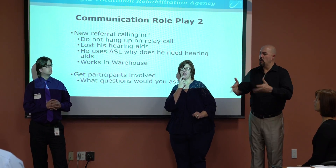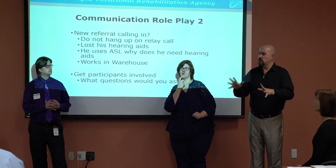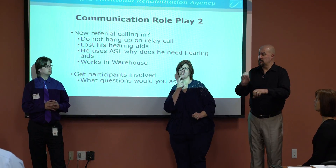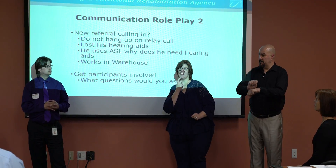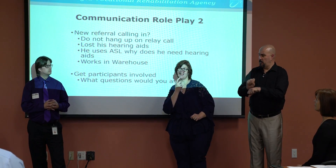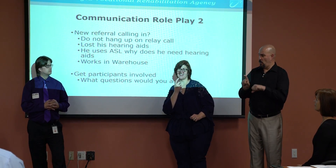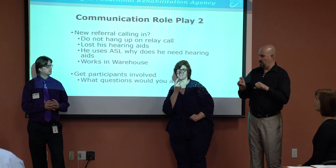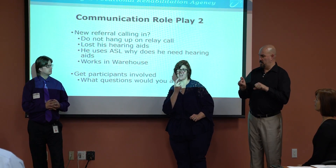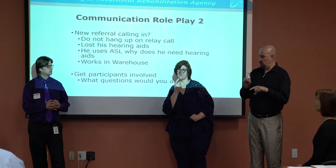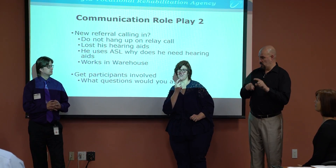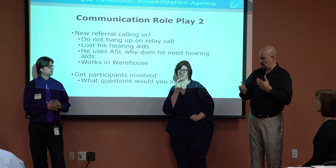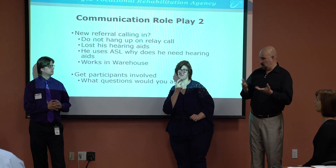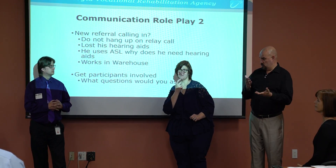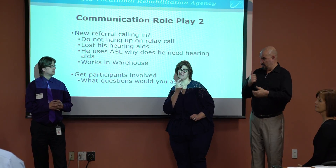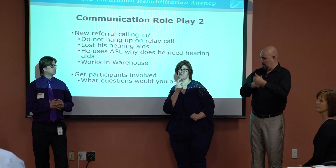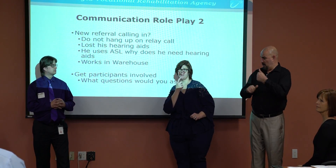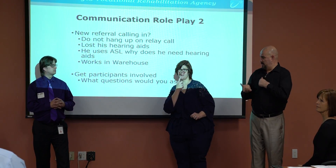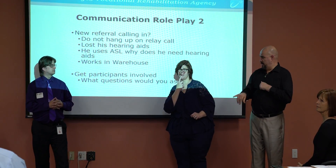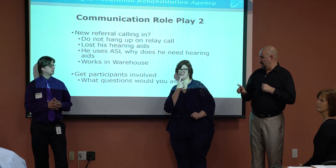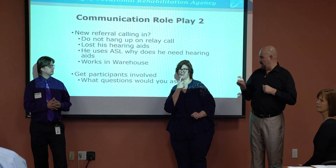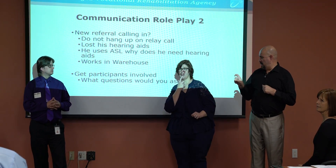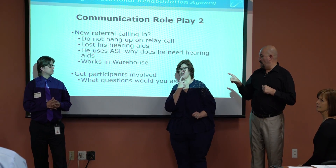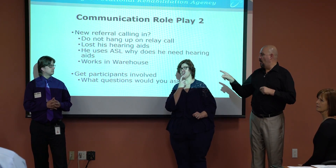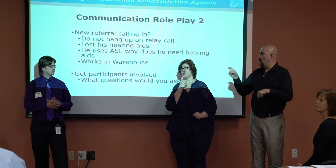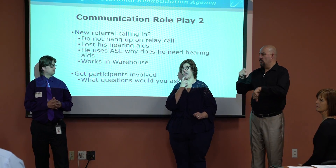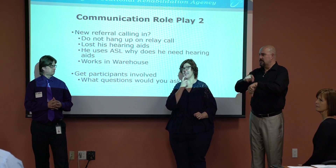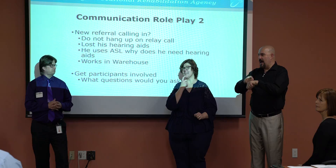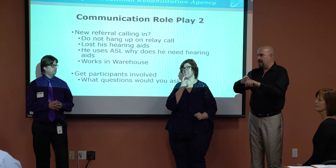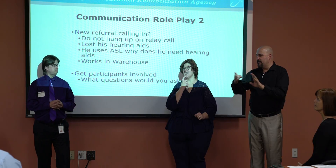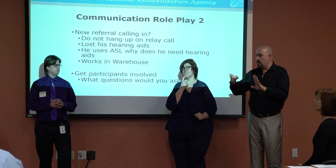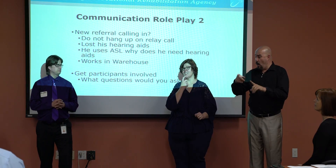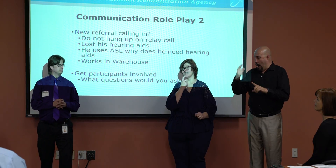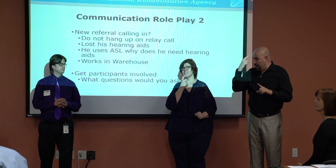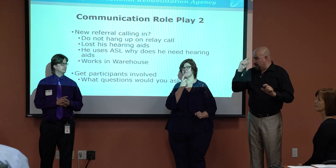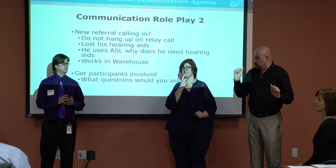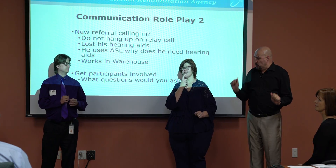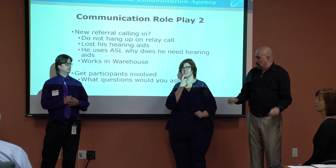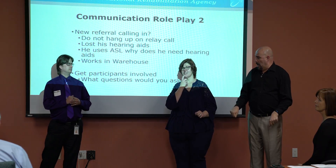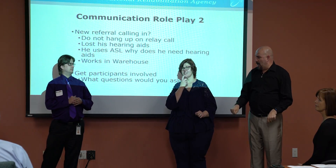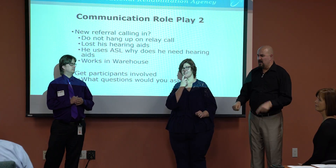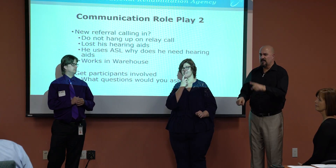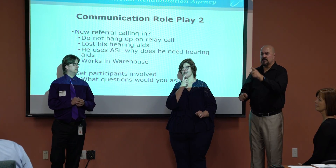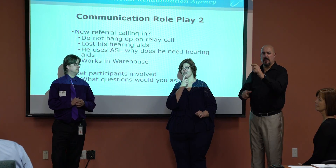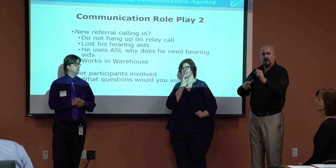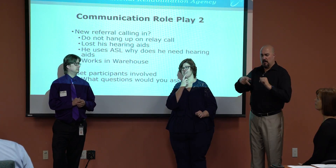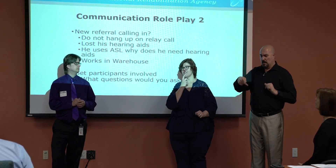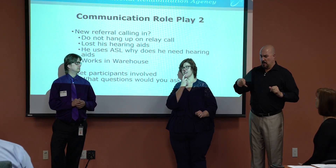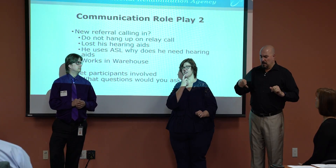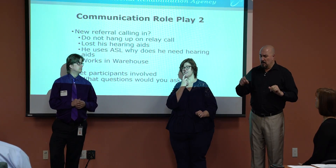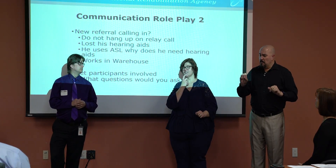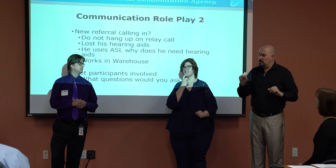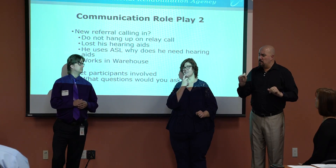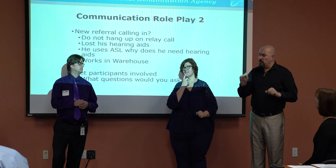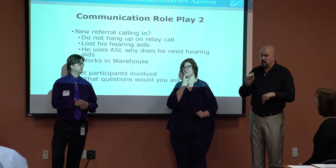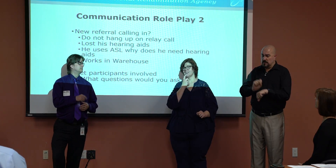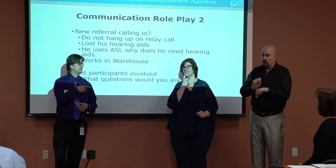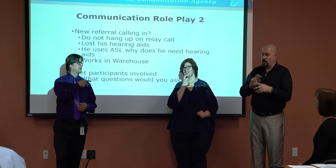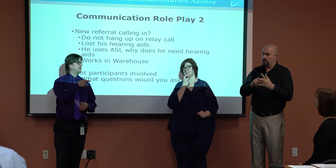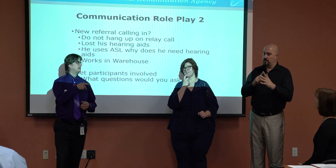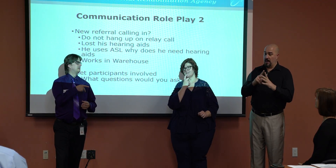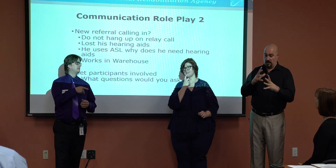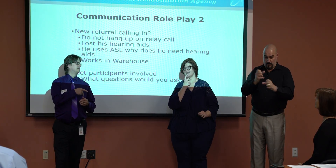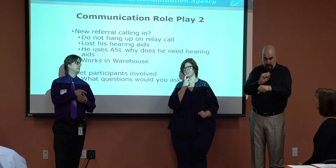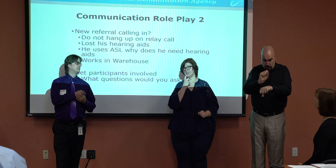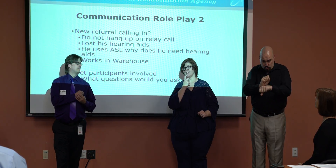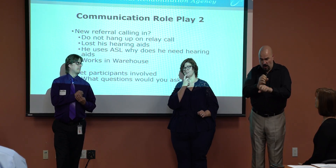It's been over I'm, a year. like time frame. Yeah. Yeah, I think you can. Post-employment is up to 3 years, and it's a